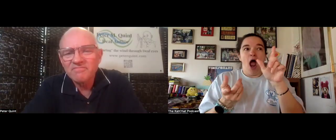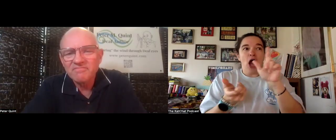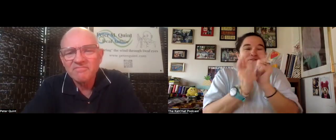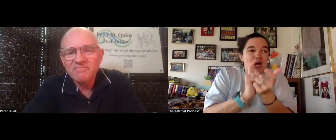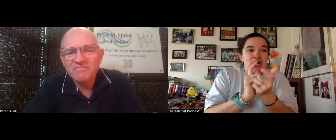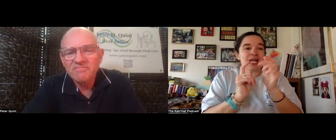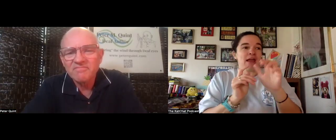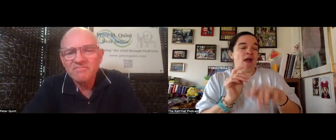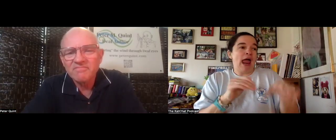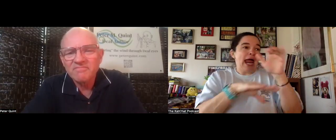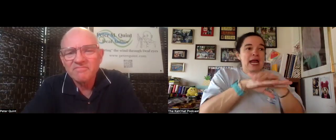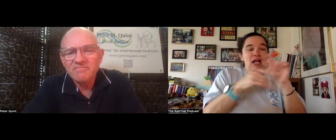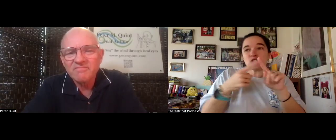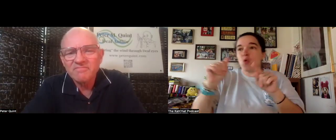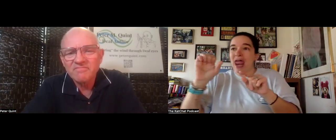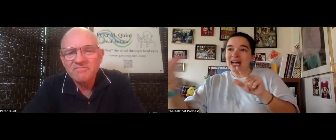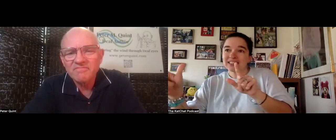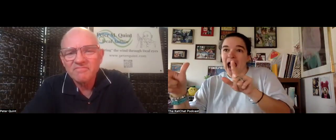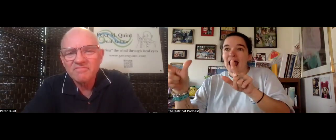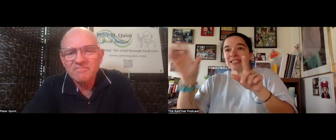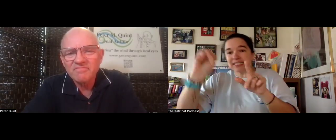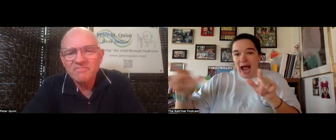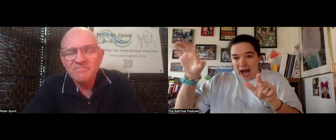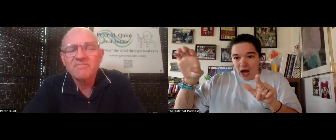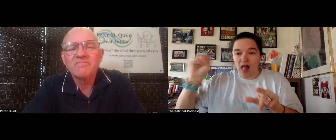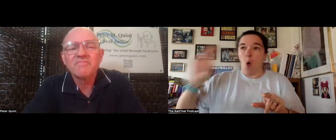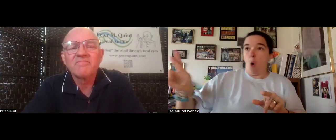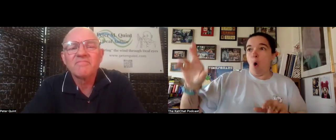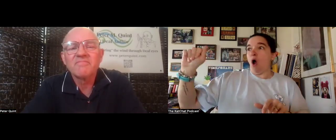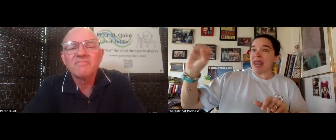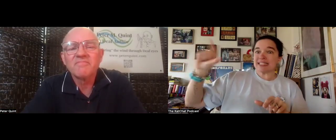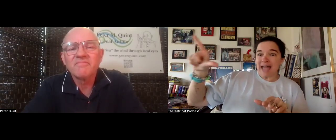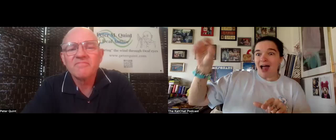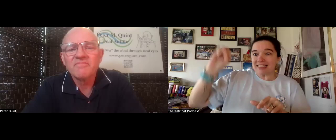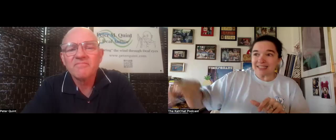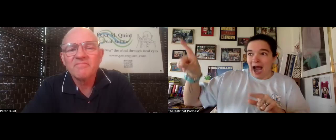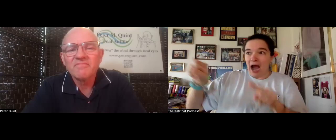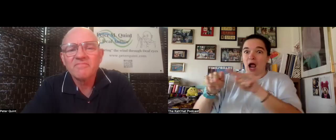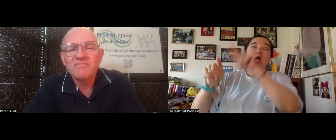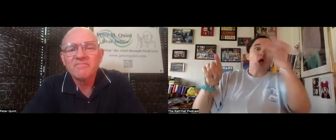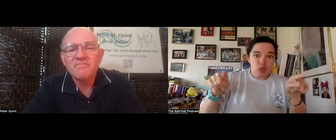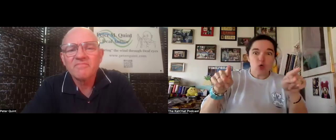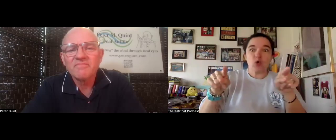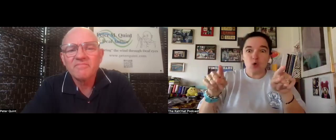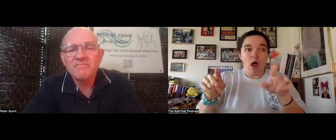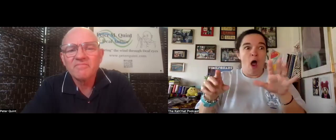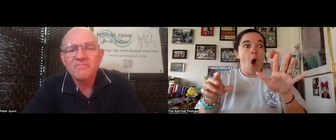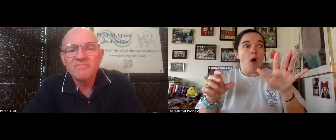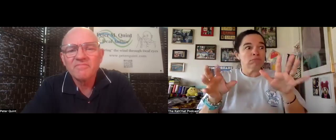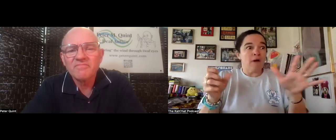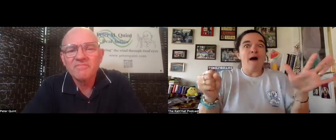can converting English to a style or a style